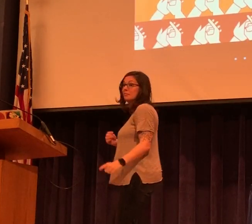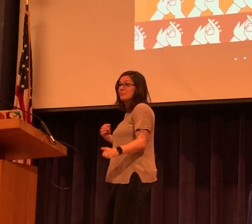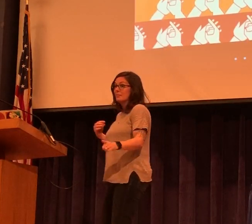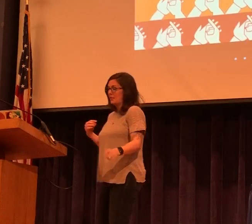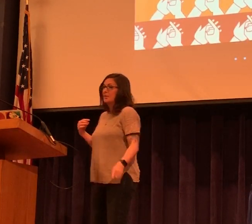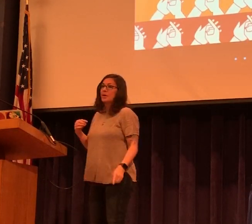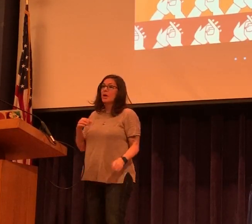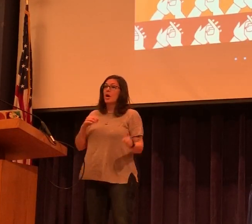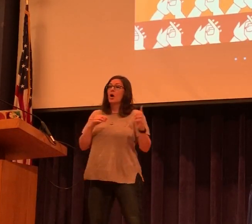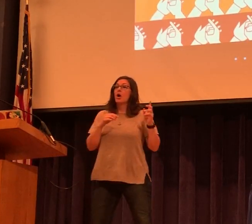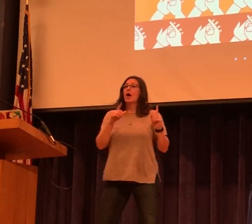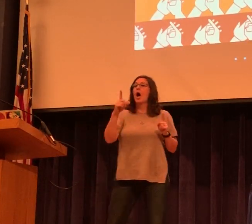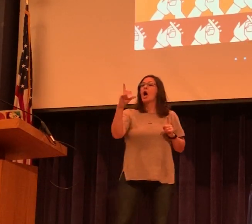After